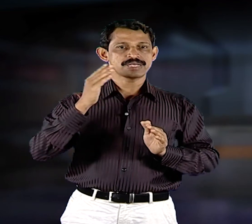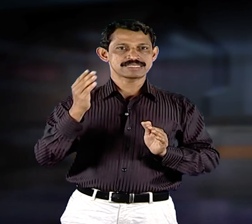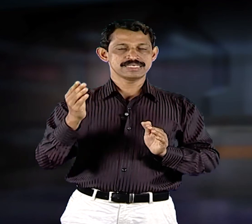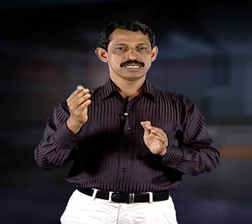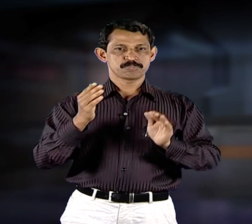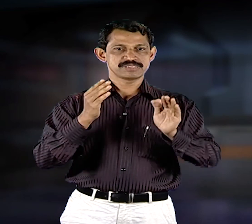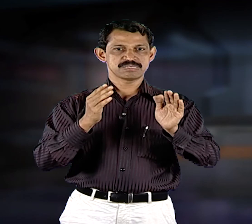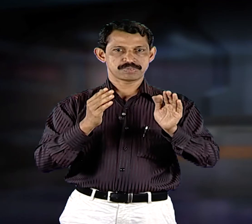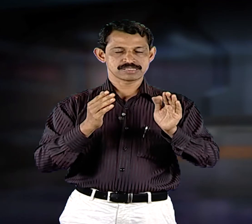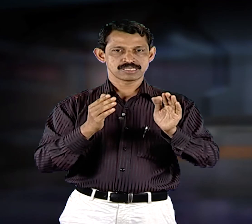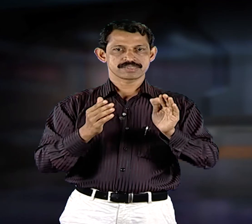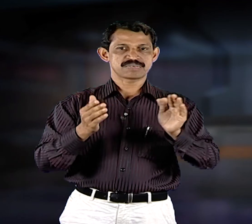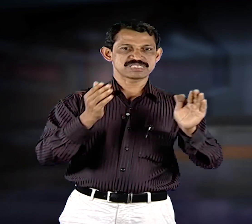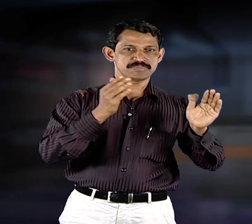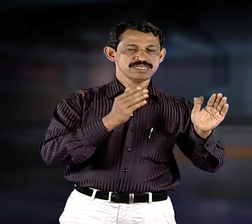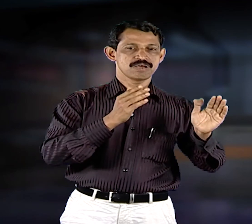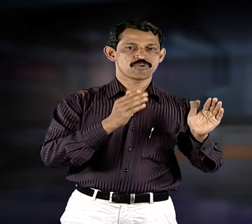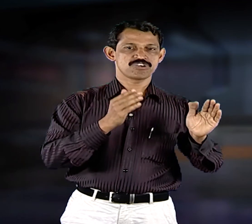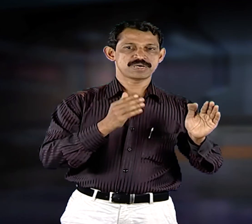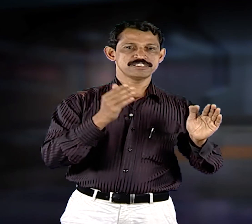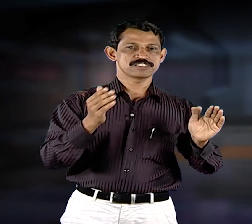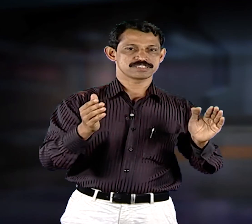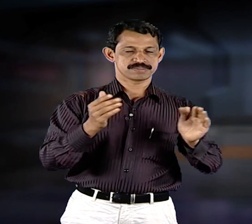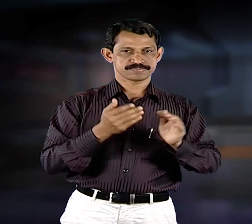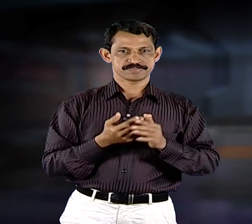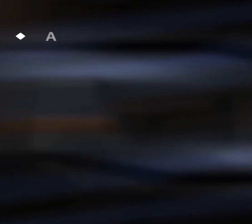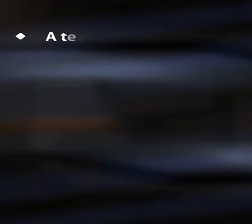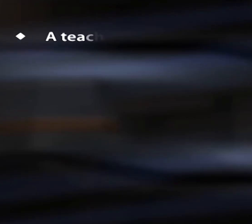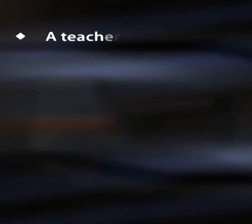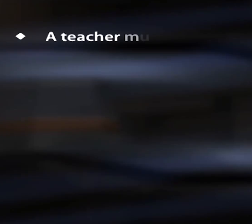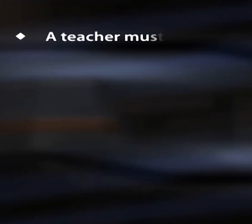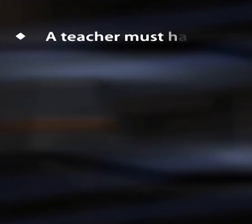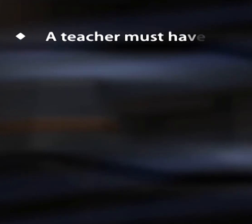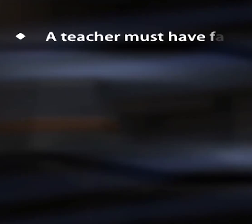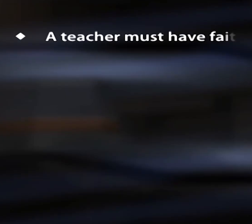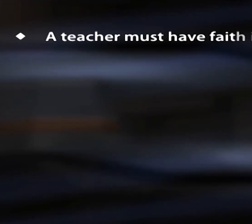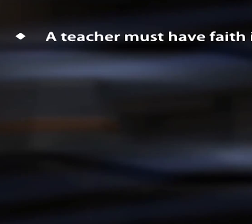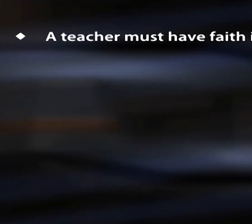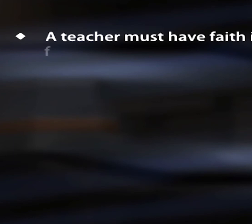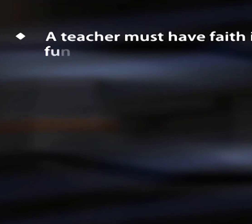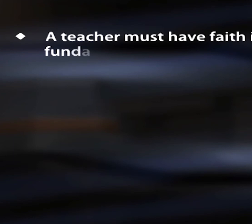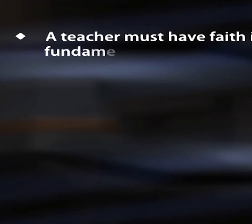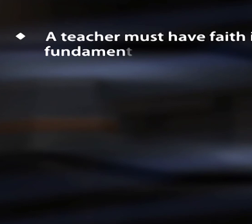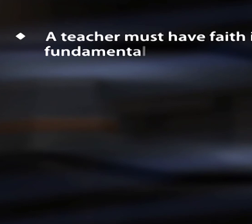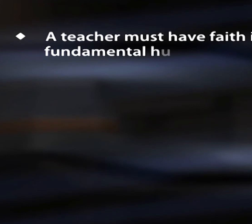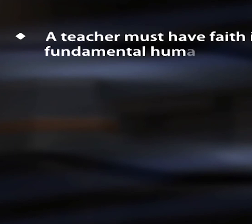the principles that must be followed by the teachers. A teacher must have faith in the fundamental human